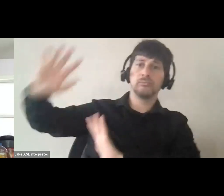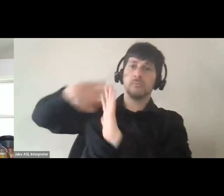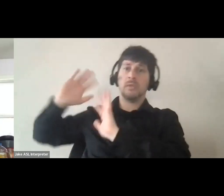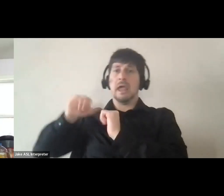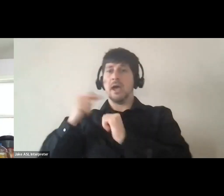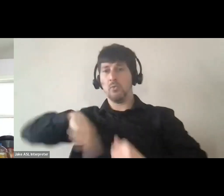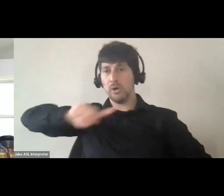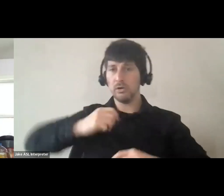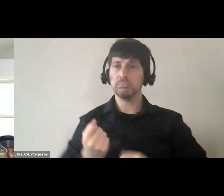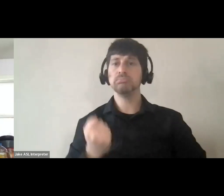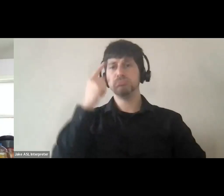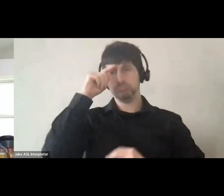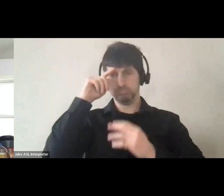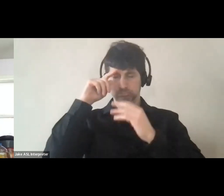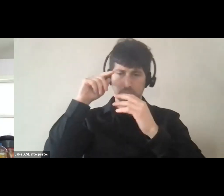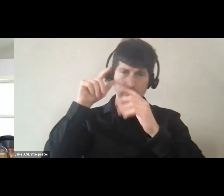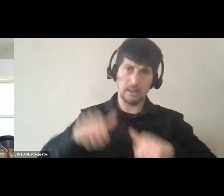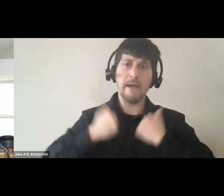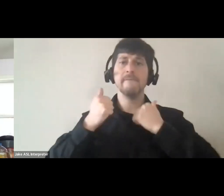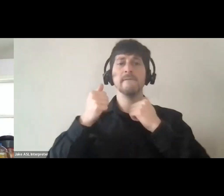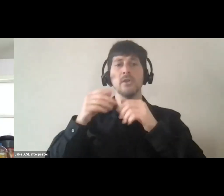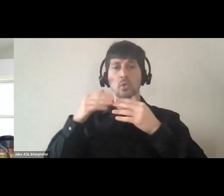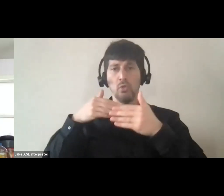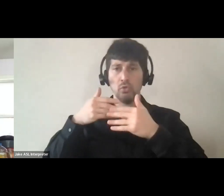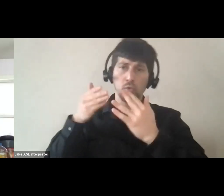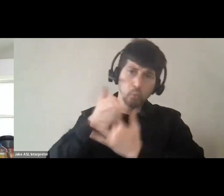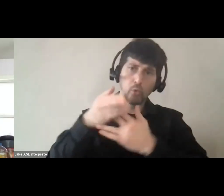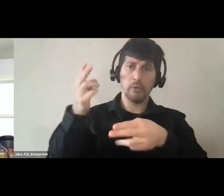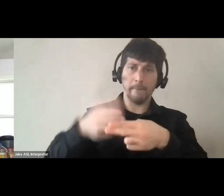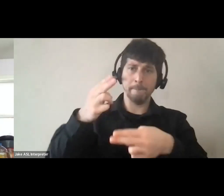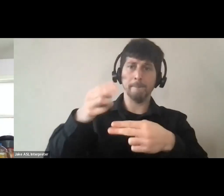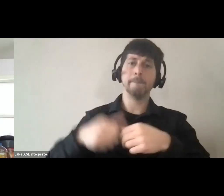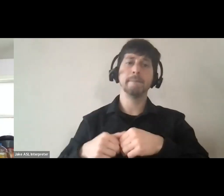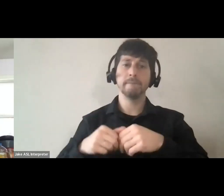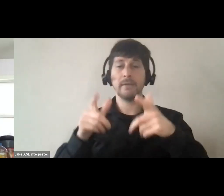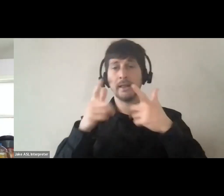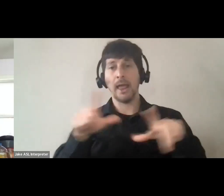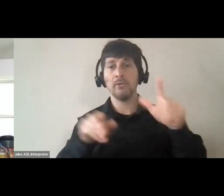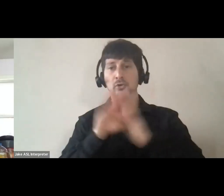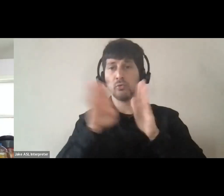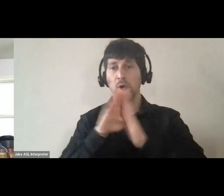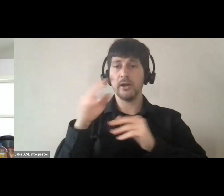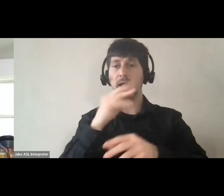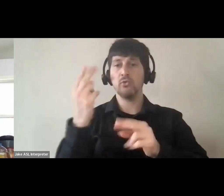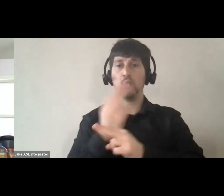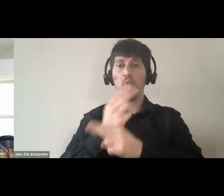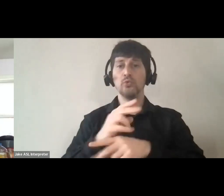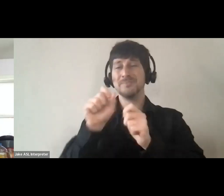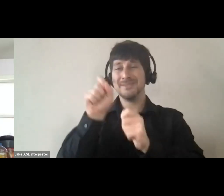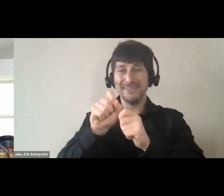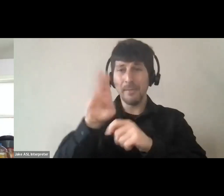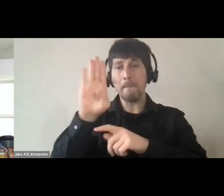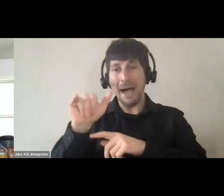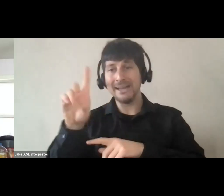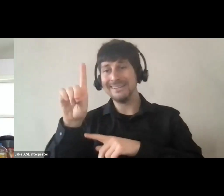understand life through the practice of naming. There are languages created and used specifically by disabled and deaf